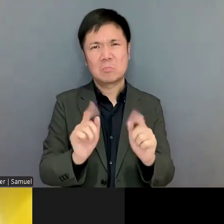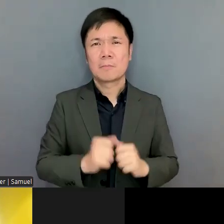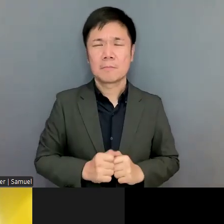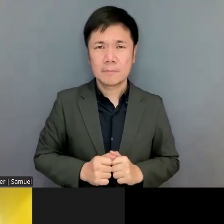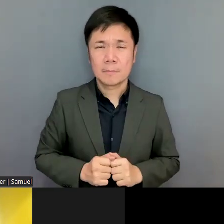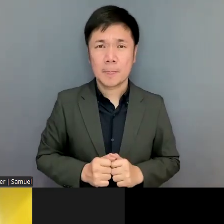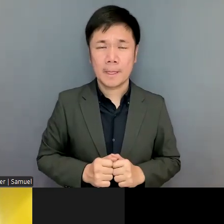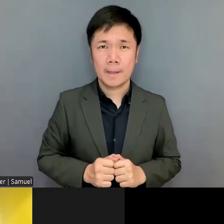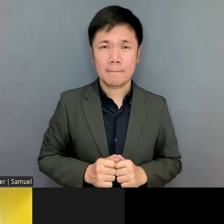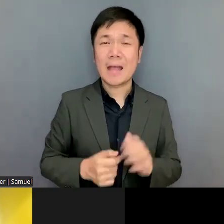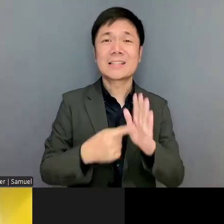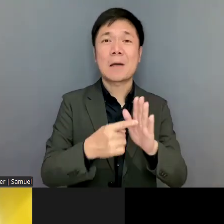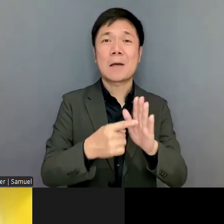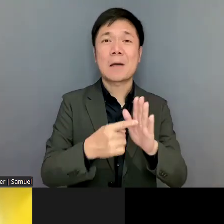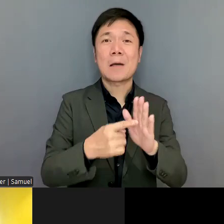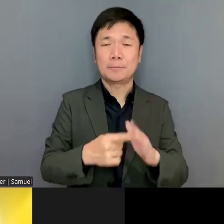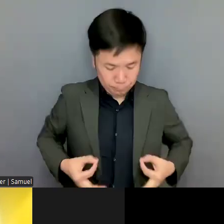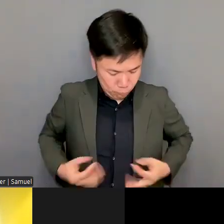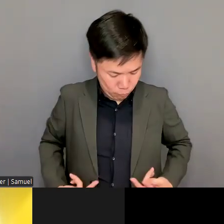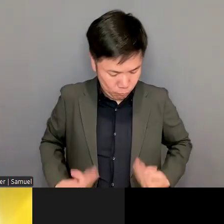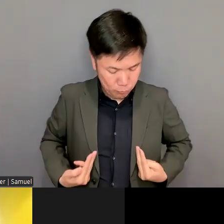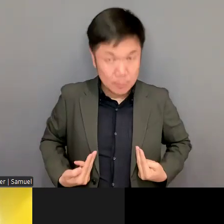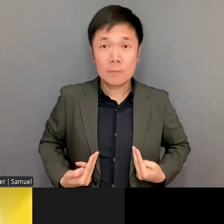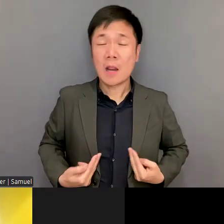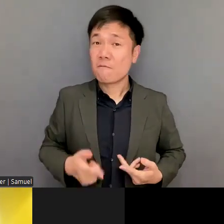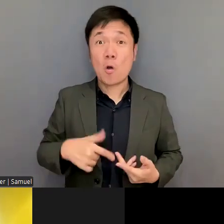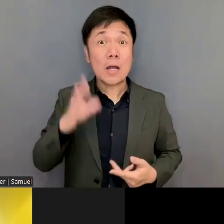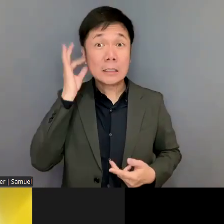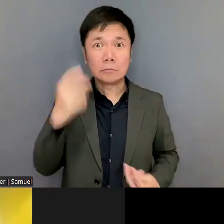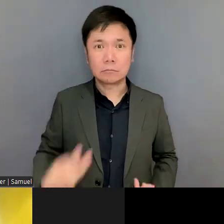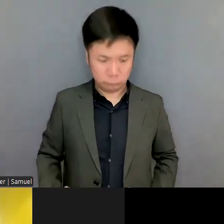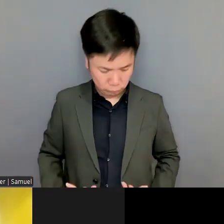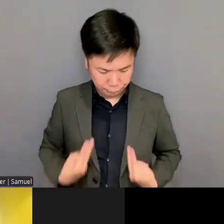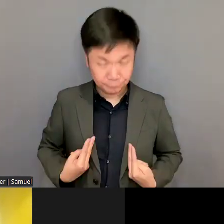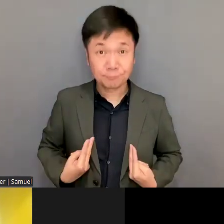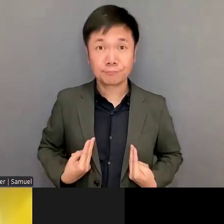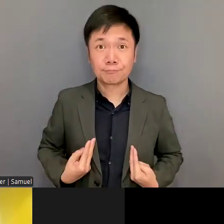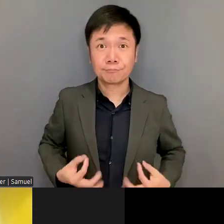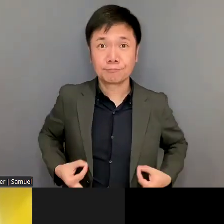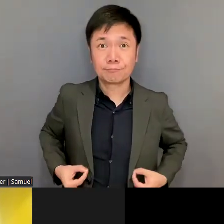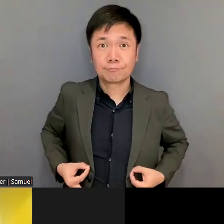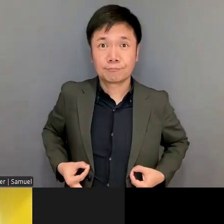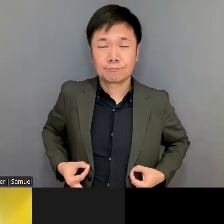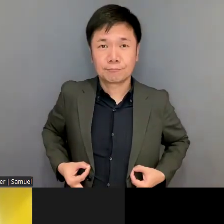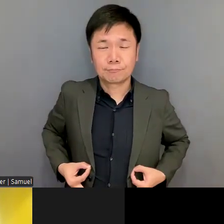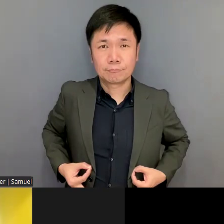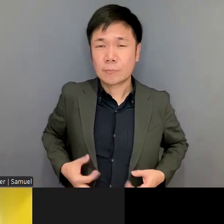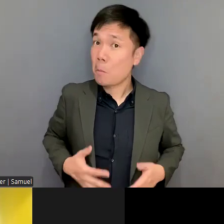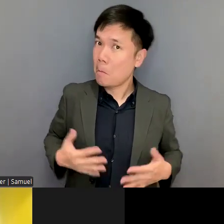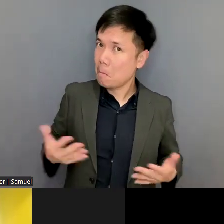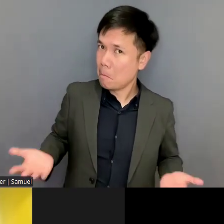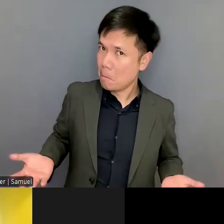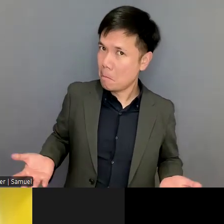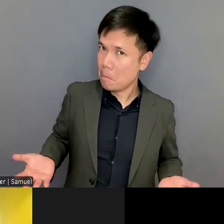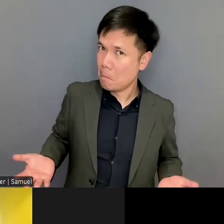esterilizándolas. operate Creo que appendicitis esto es of algo que some tenemos girl que or poner muy en pie porque incluso or me woman, parece que no but in